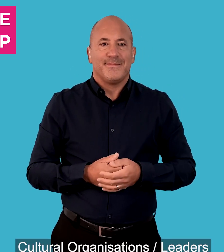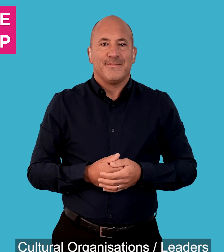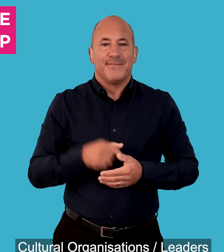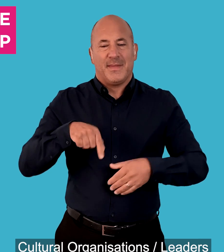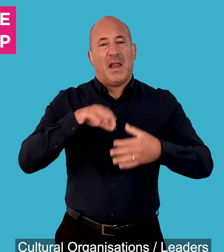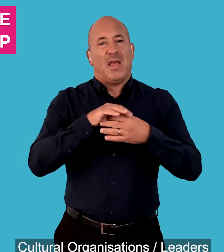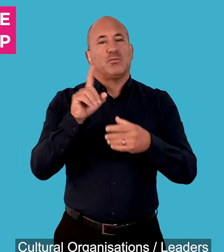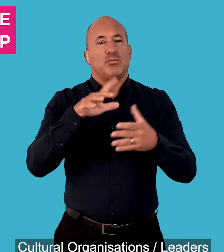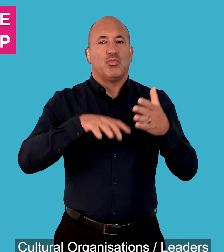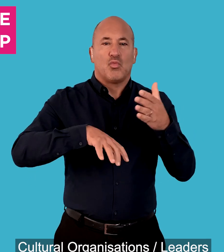Cultural